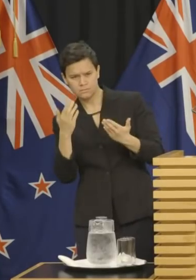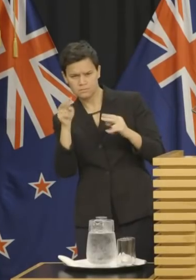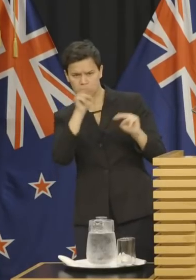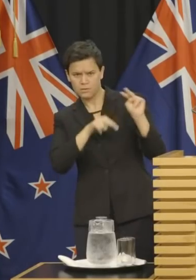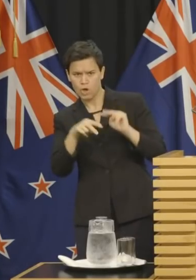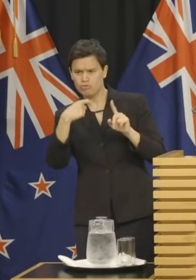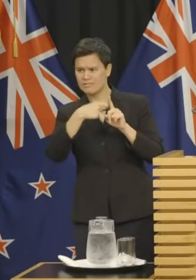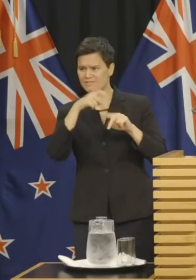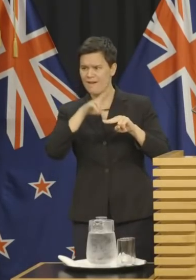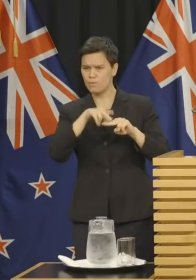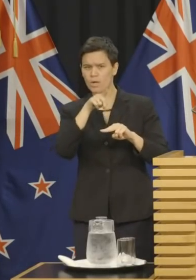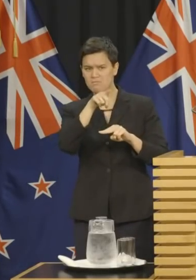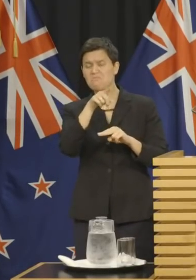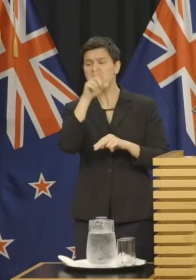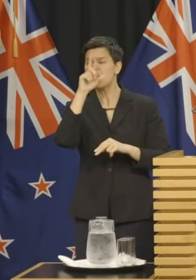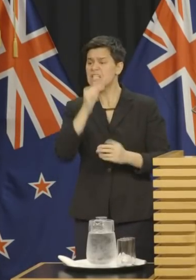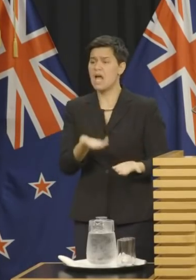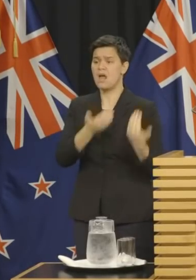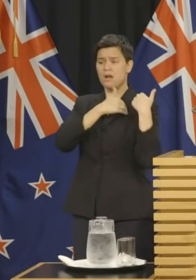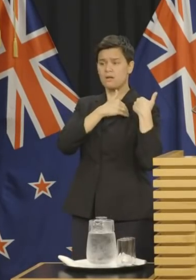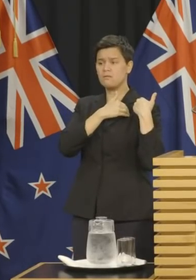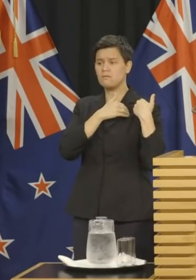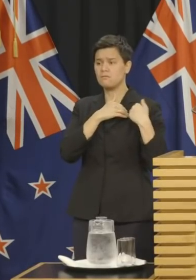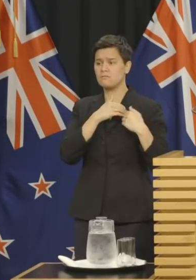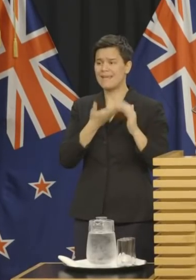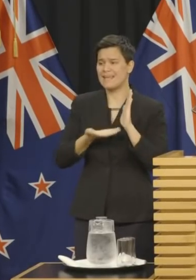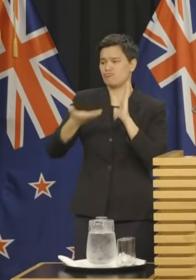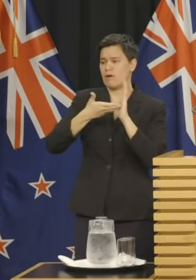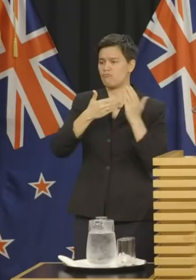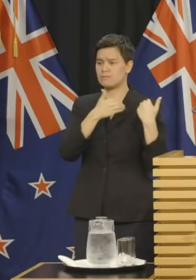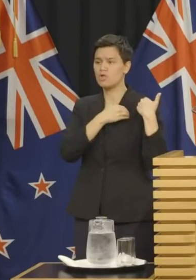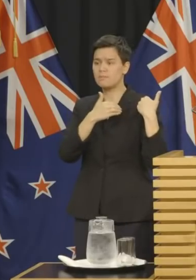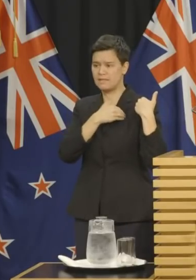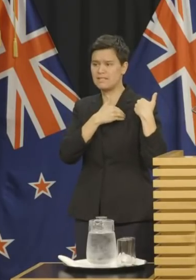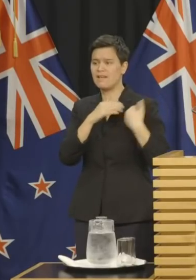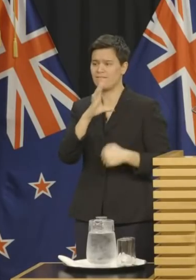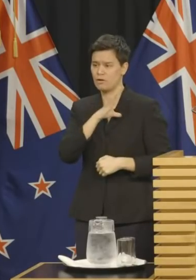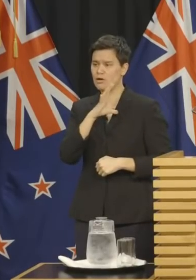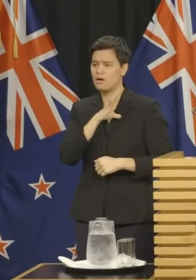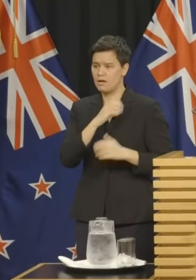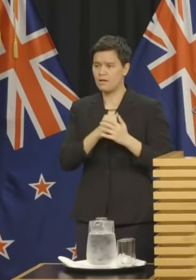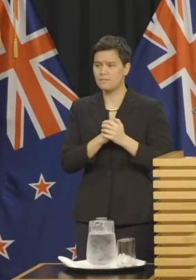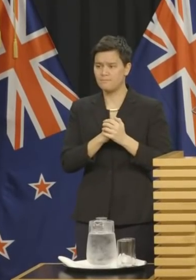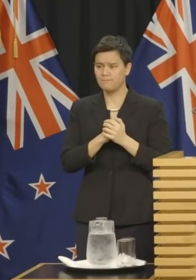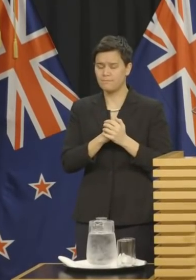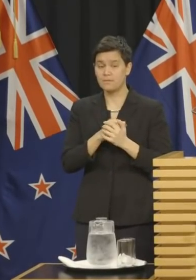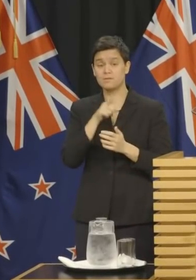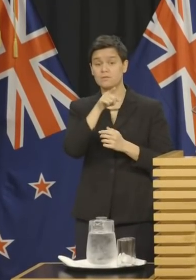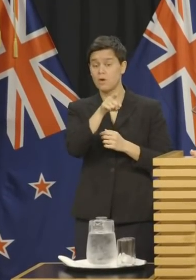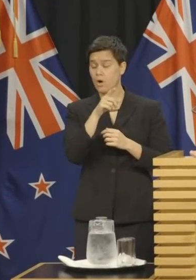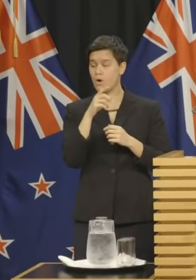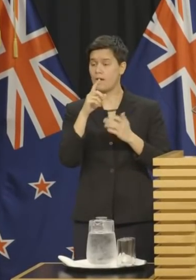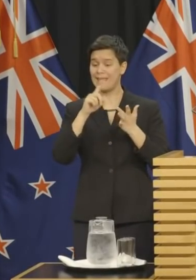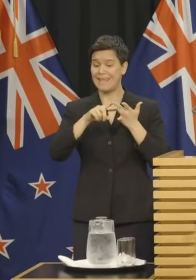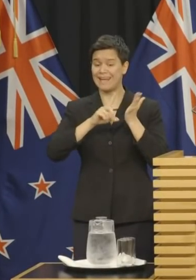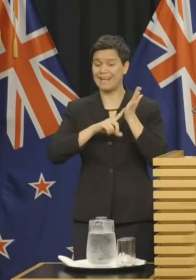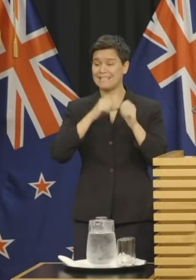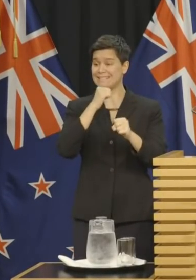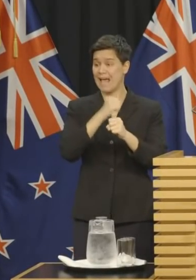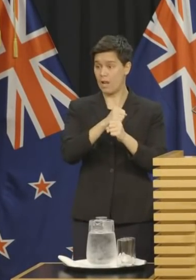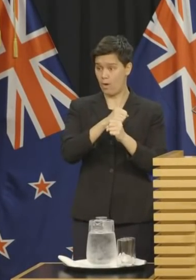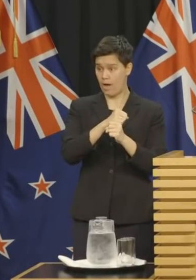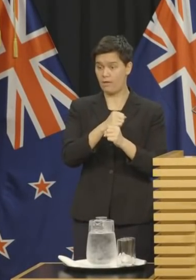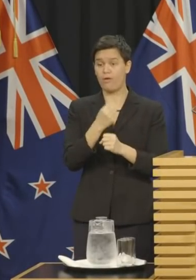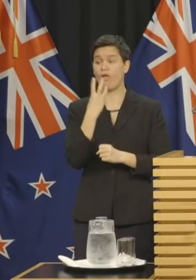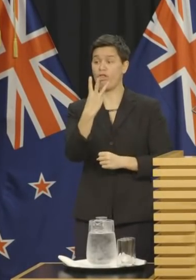additional responsibilities. It is also important to keep in mind in this distribution, I've utilised ministers that do have some prior knowledge or